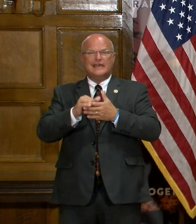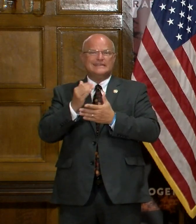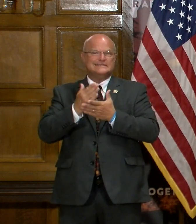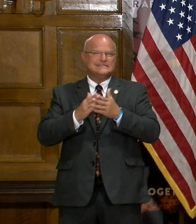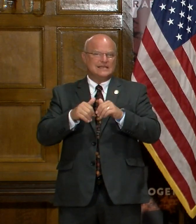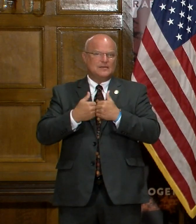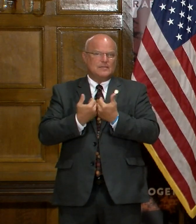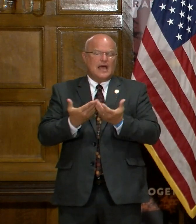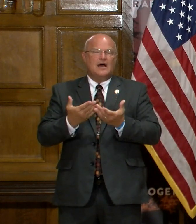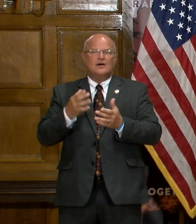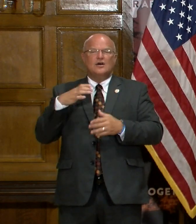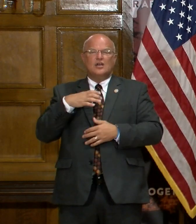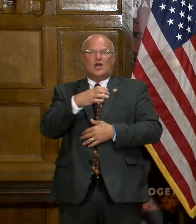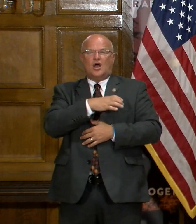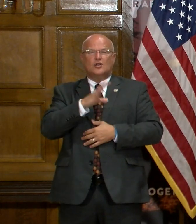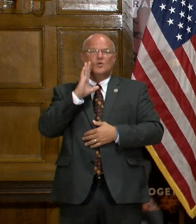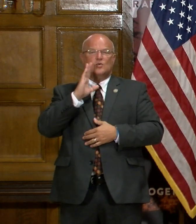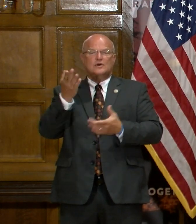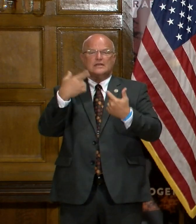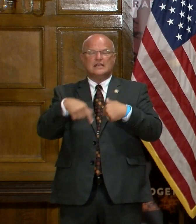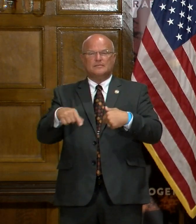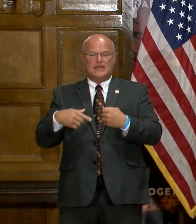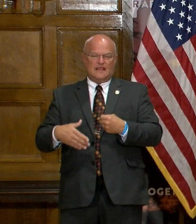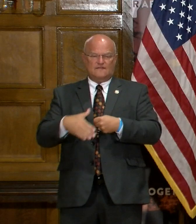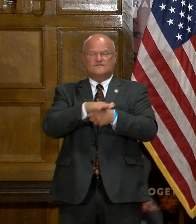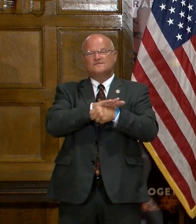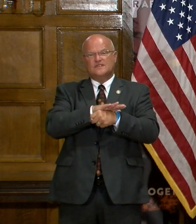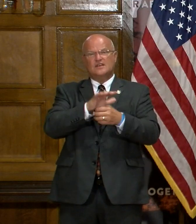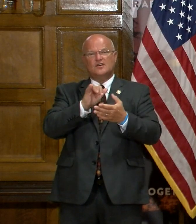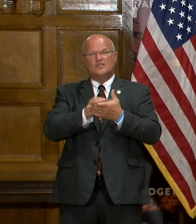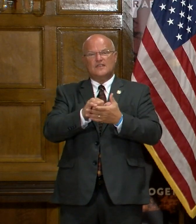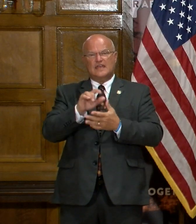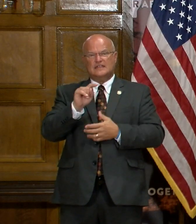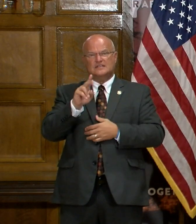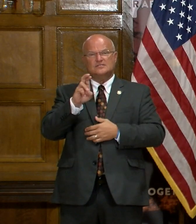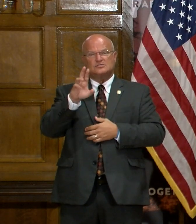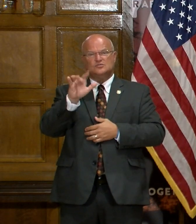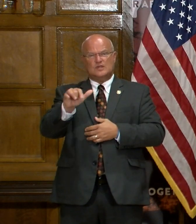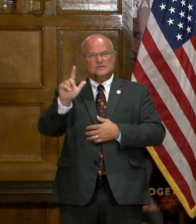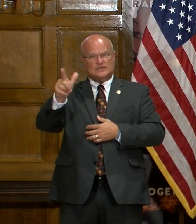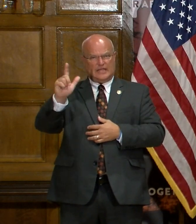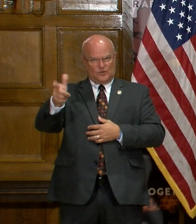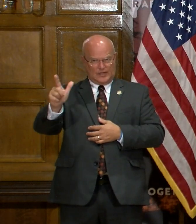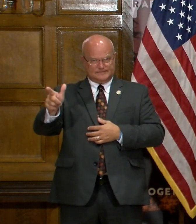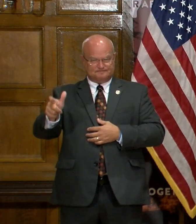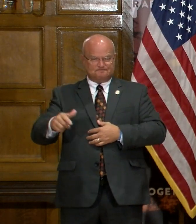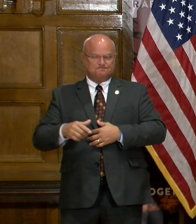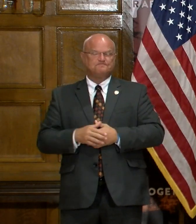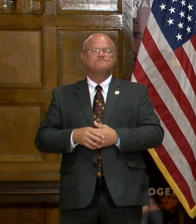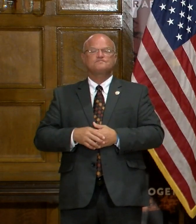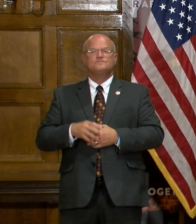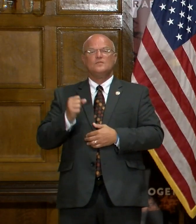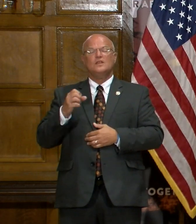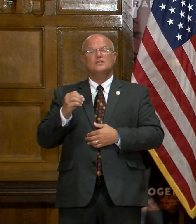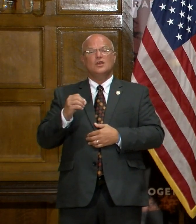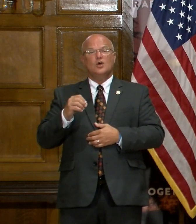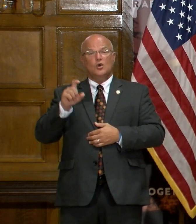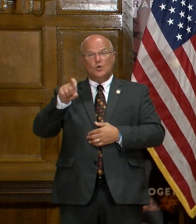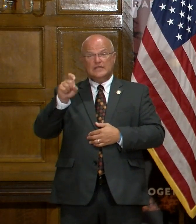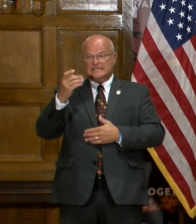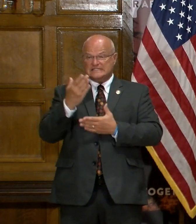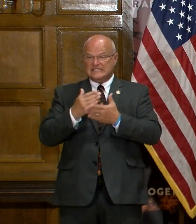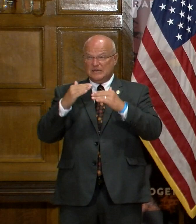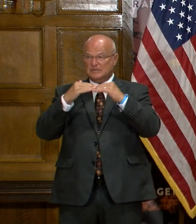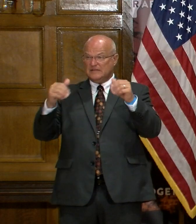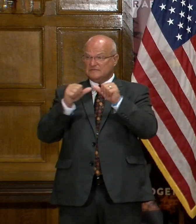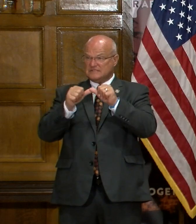somehow Congress is going to come back and refill that Treasury later on. And so we do need some level